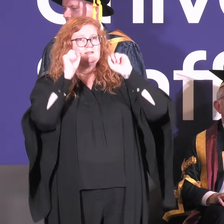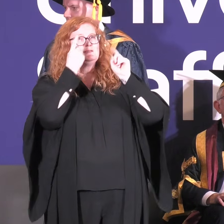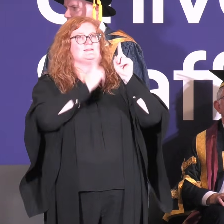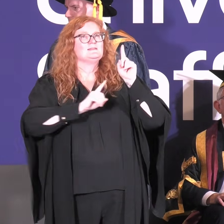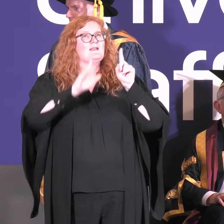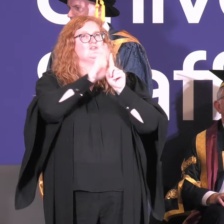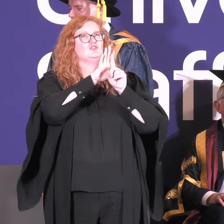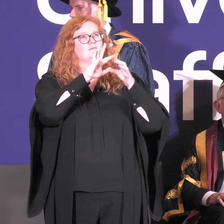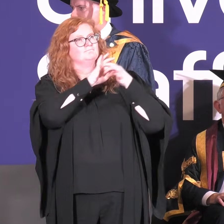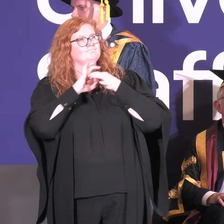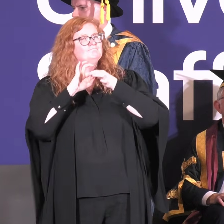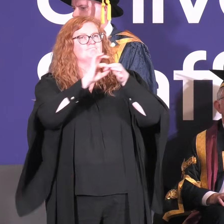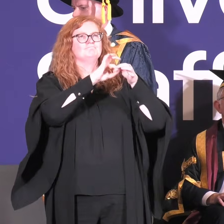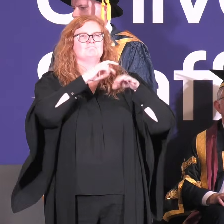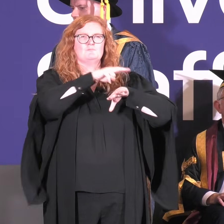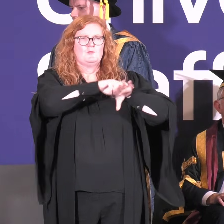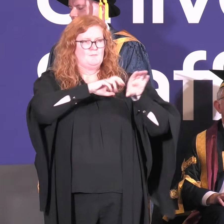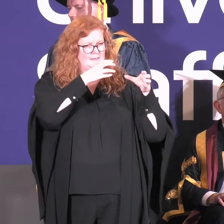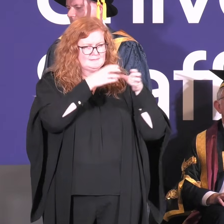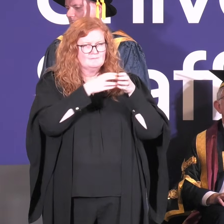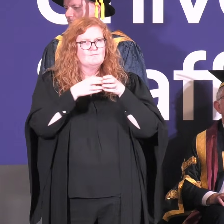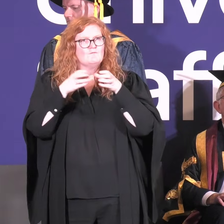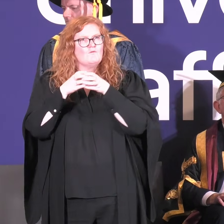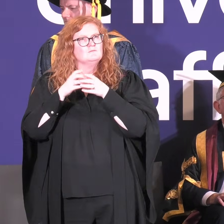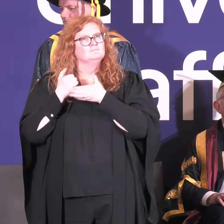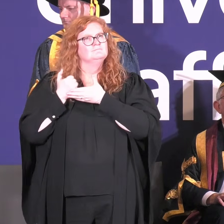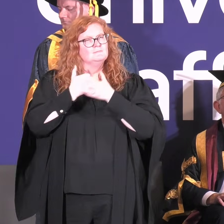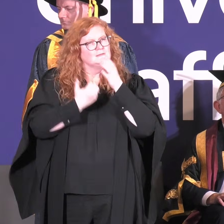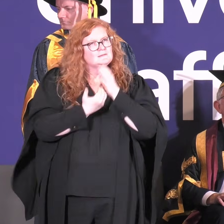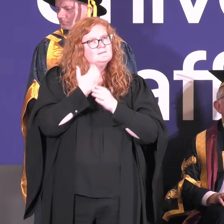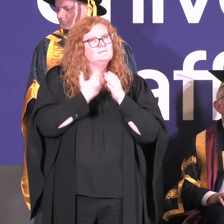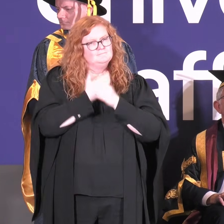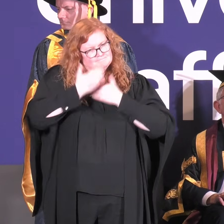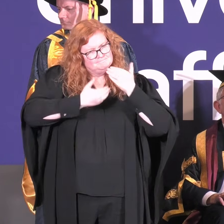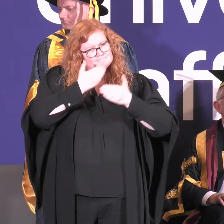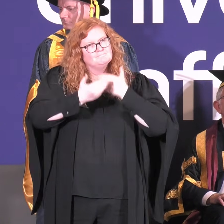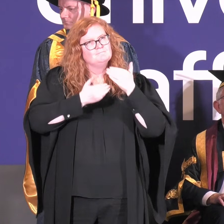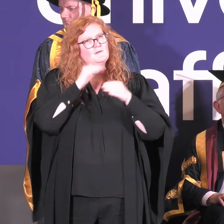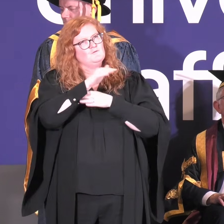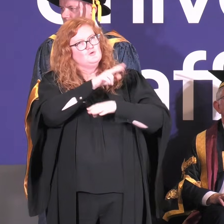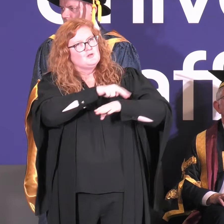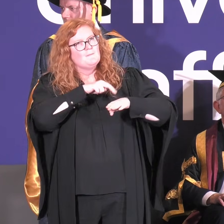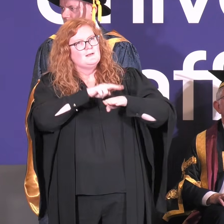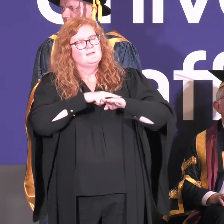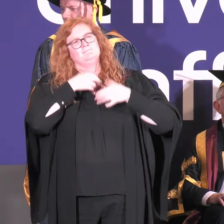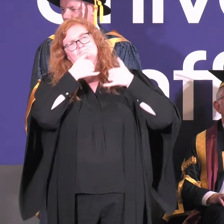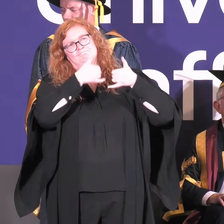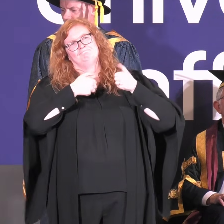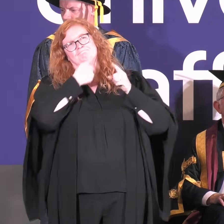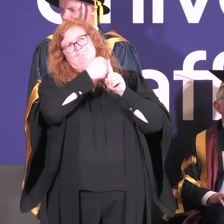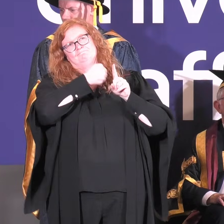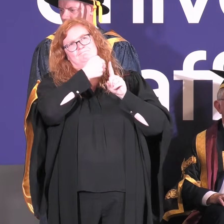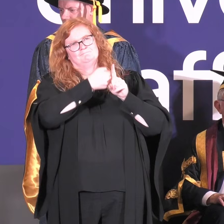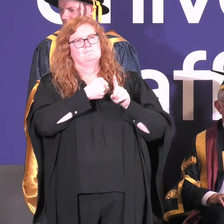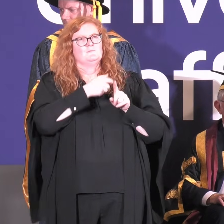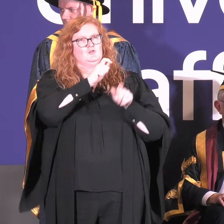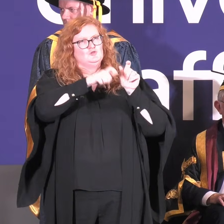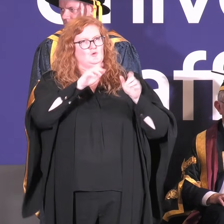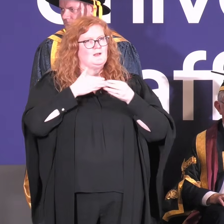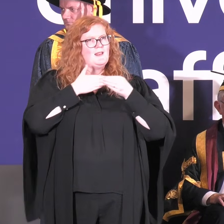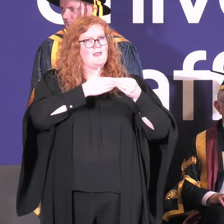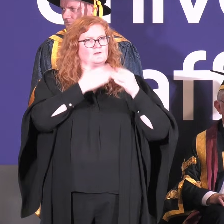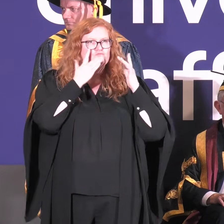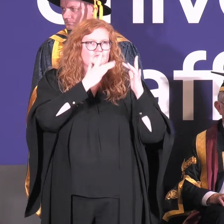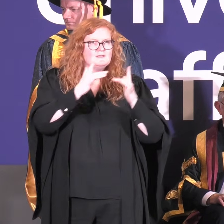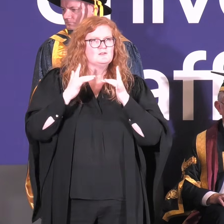collaboration with police forces, helping to develop the next generation of officers and championing student-led research that